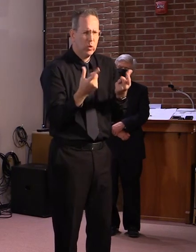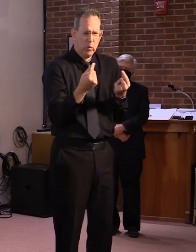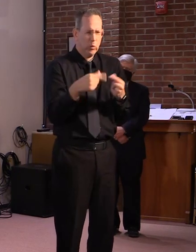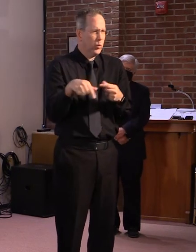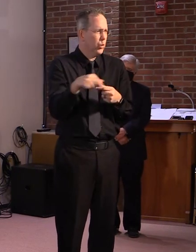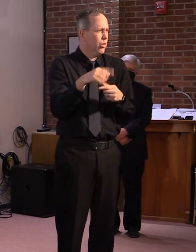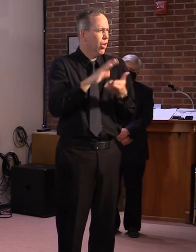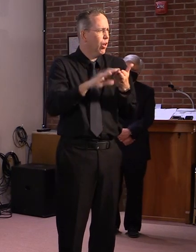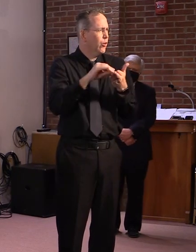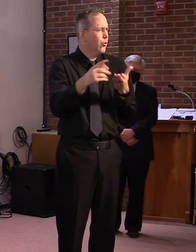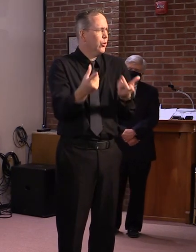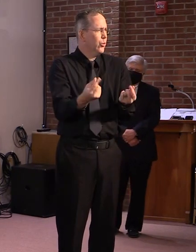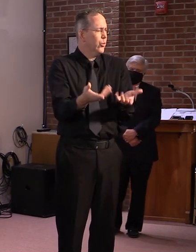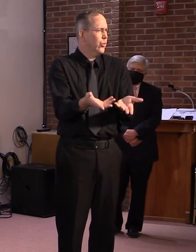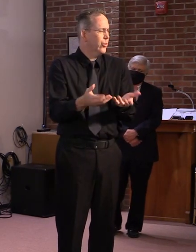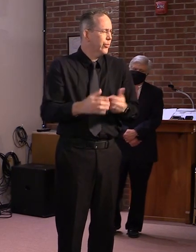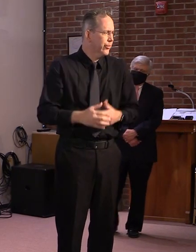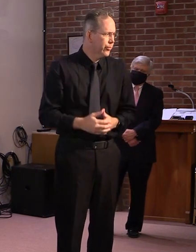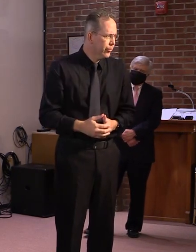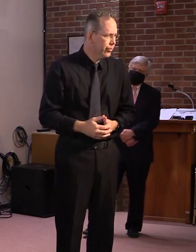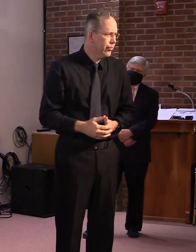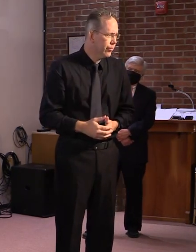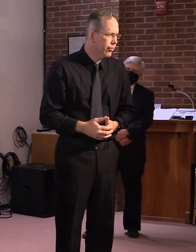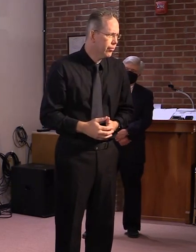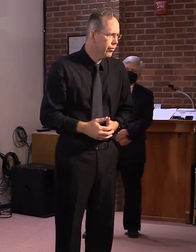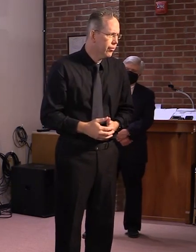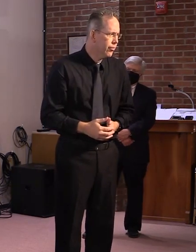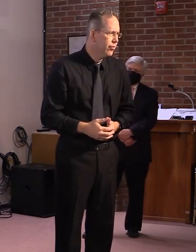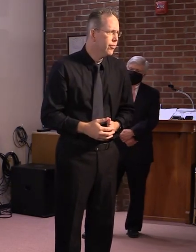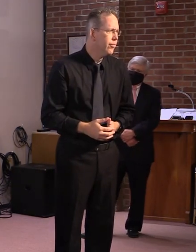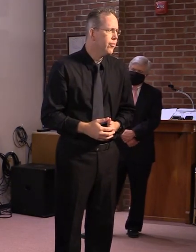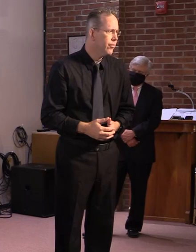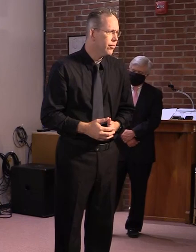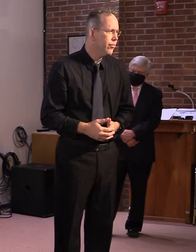and what could be developed to ensure compliance. Yeah,